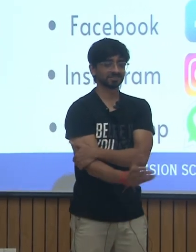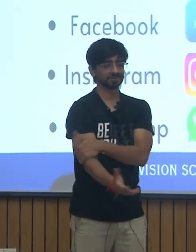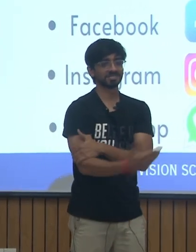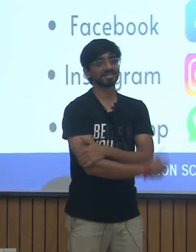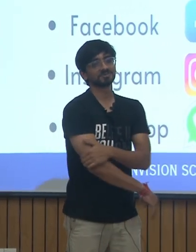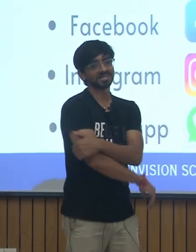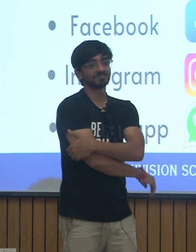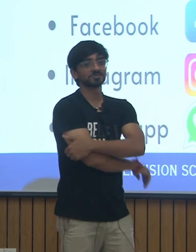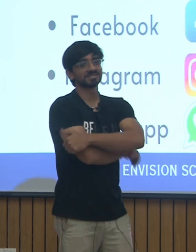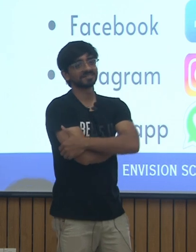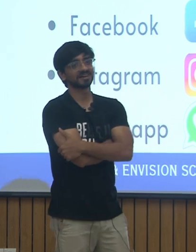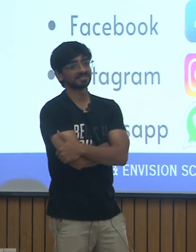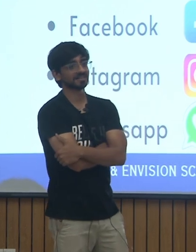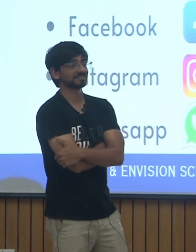You just have to say I was present in last class.